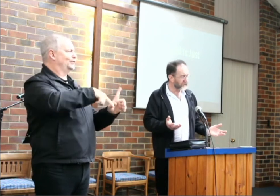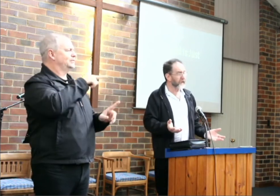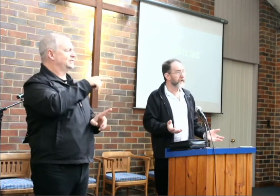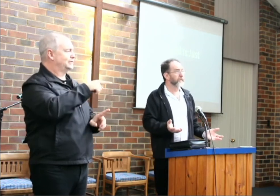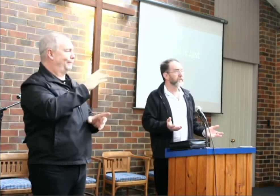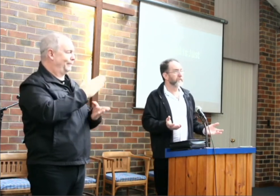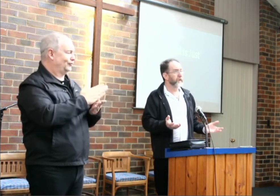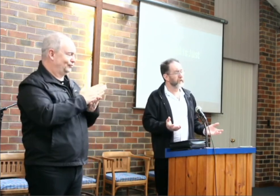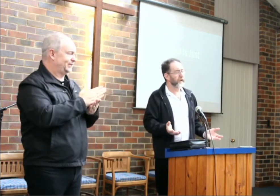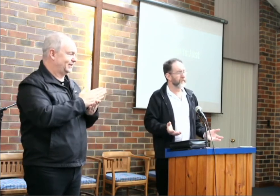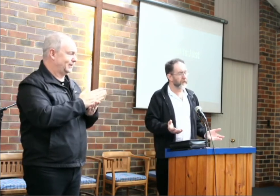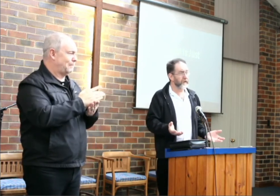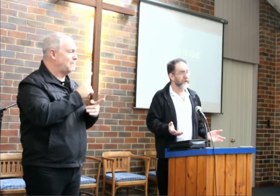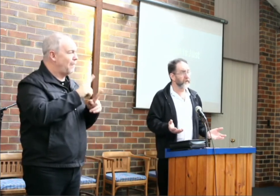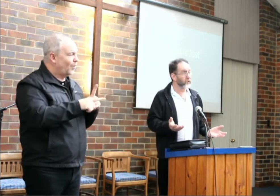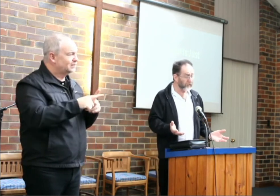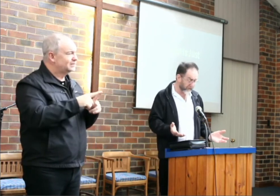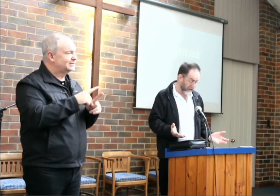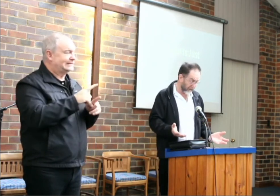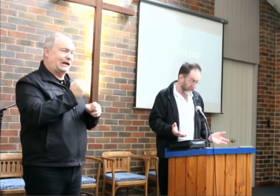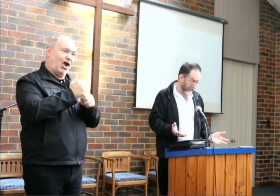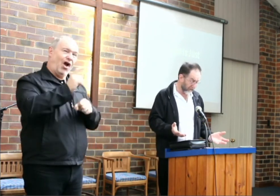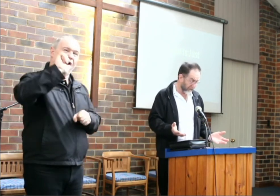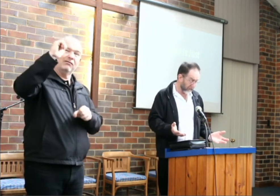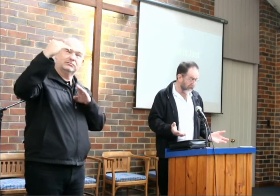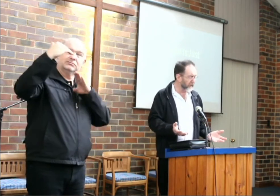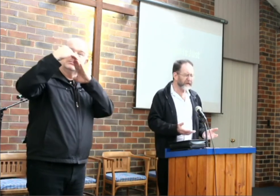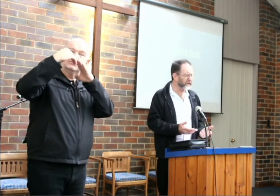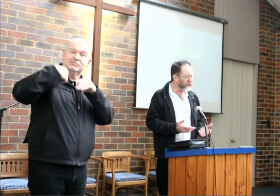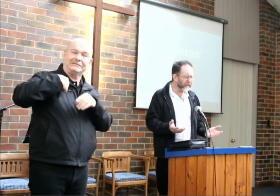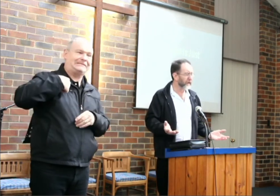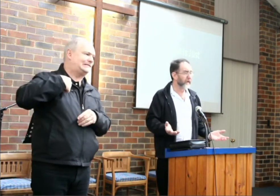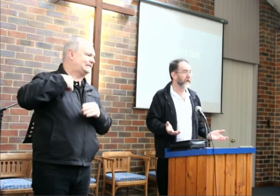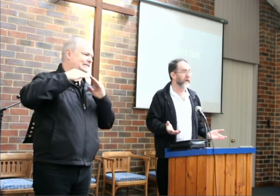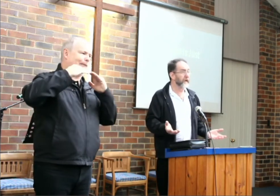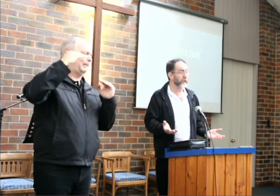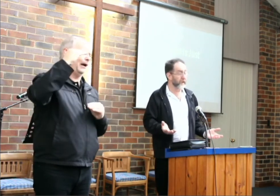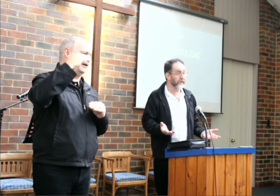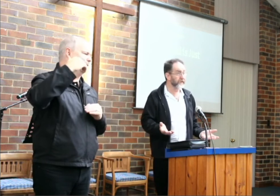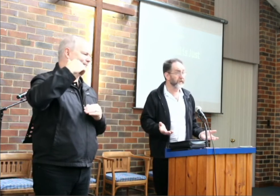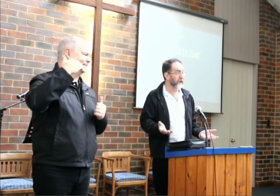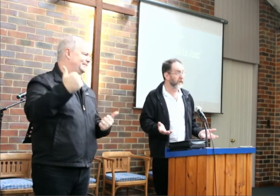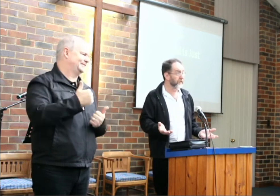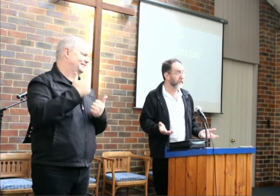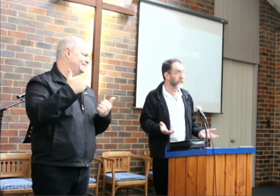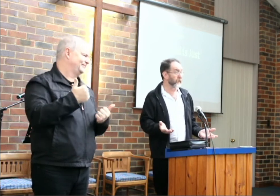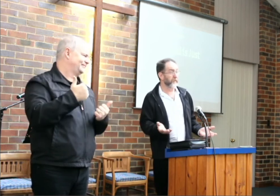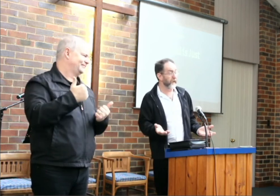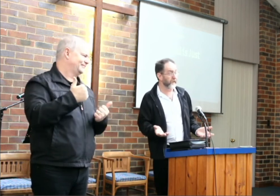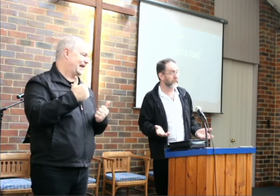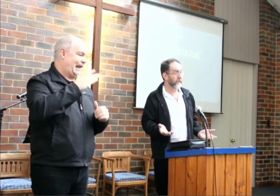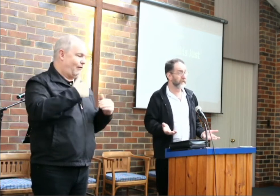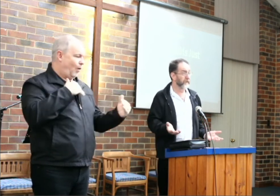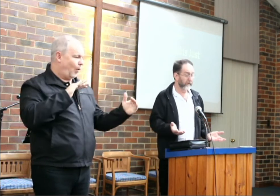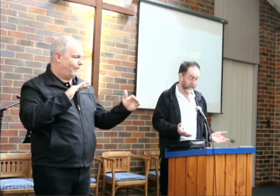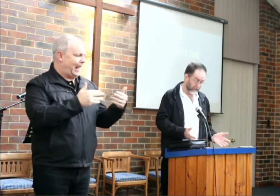But the standard we're looking at really is God's standard. And it's never anybody else's standard you should compare